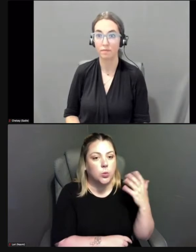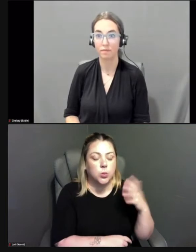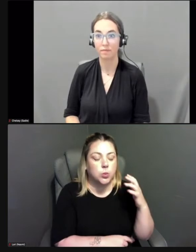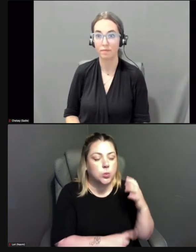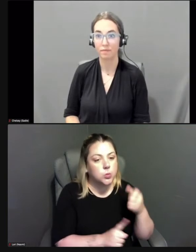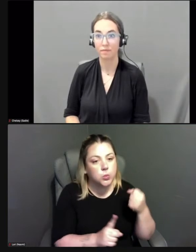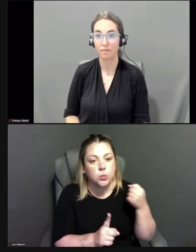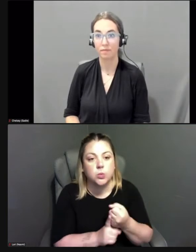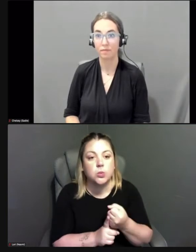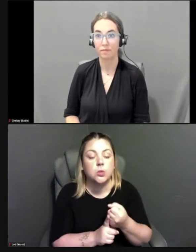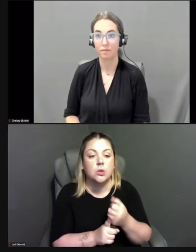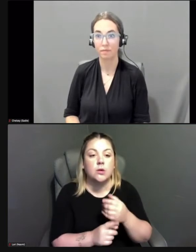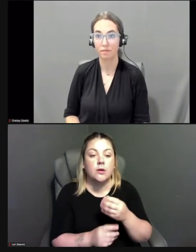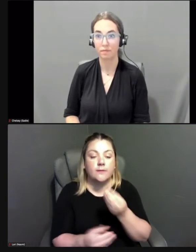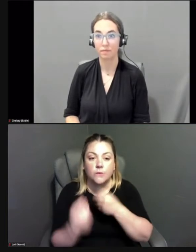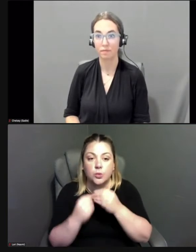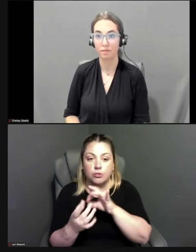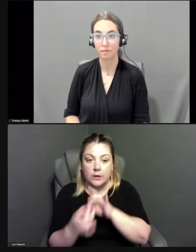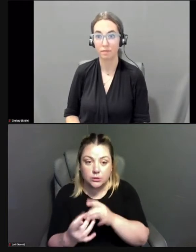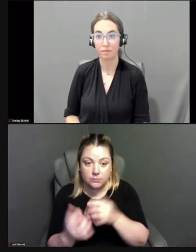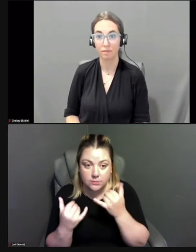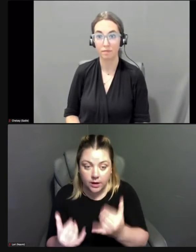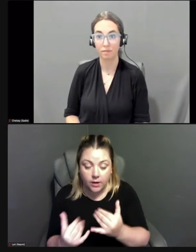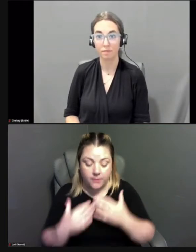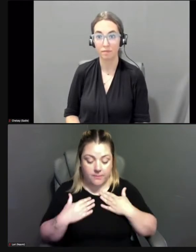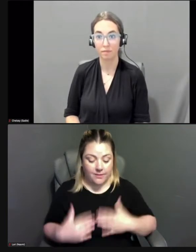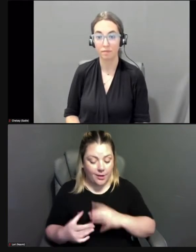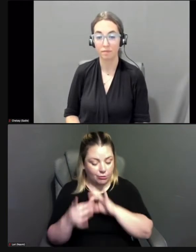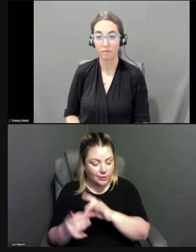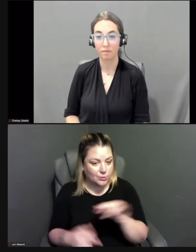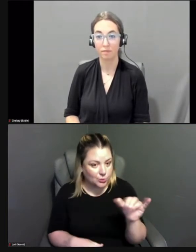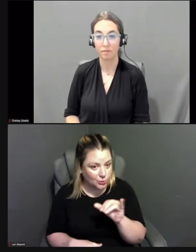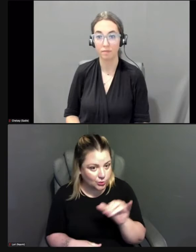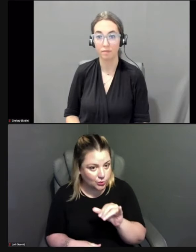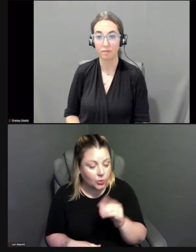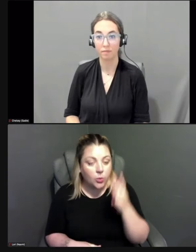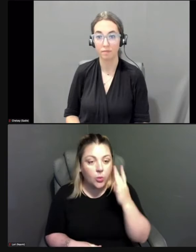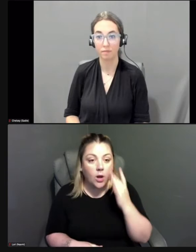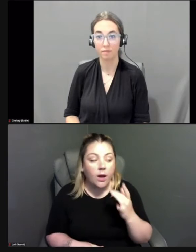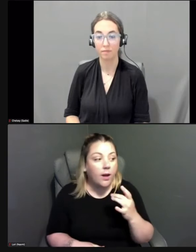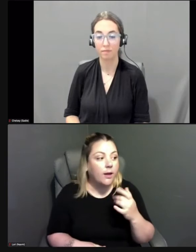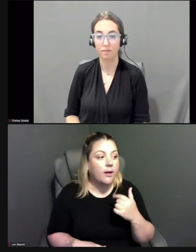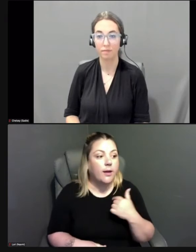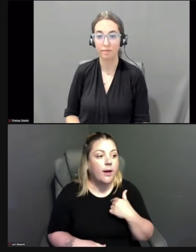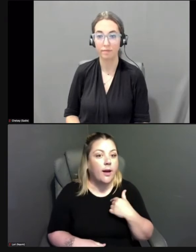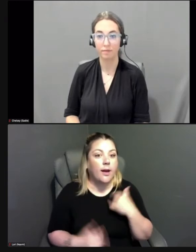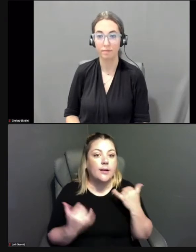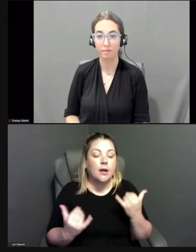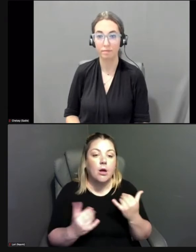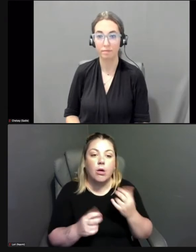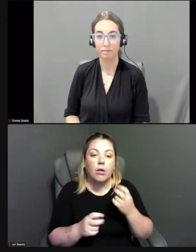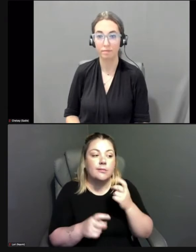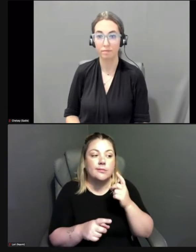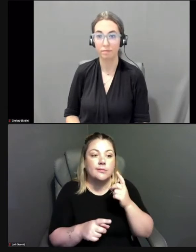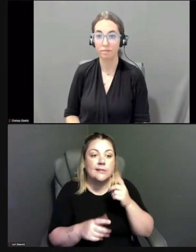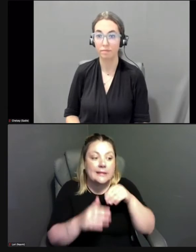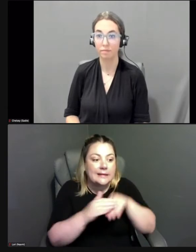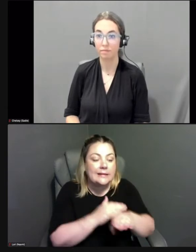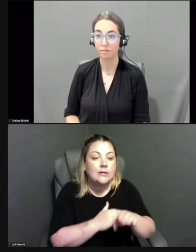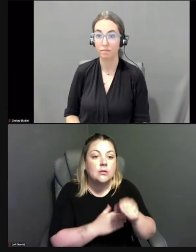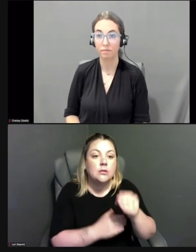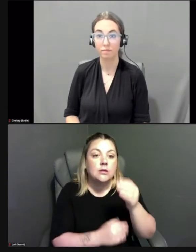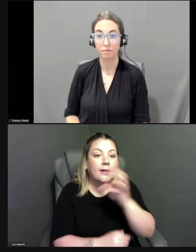my body, because it made it really hard for me to do even, like, simple things like go to the dining hall or,